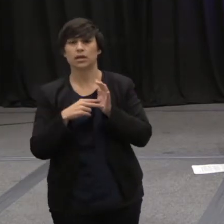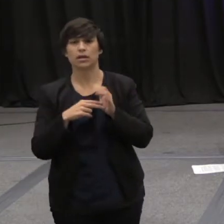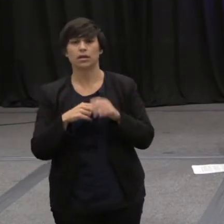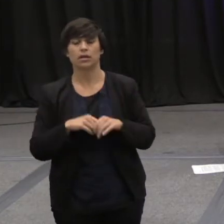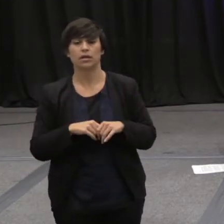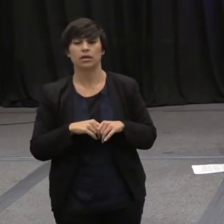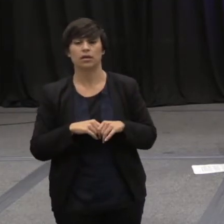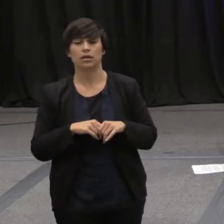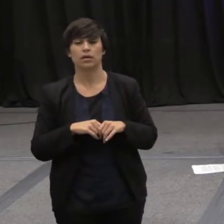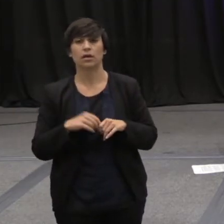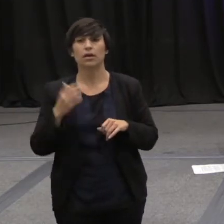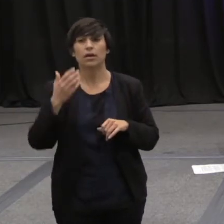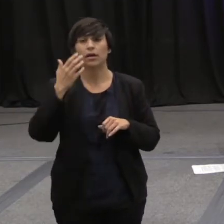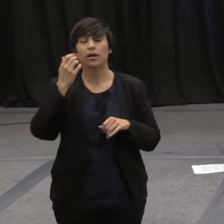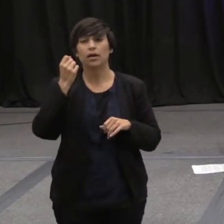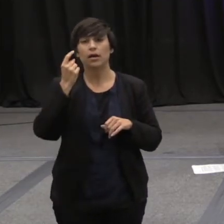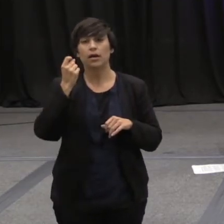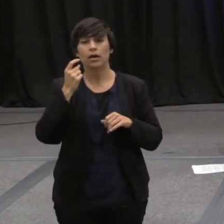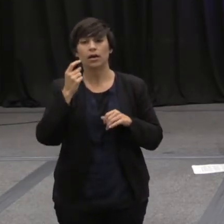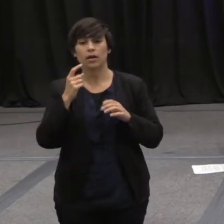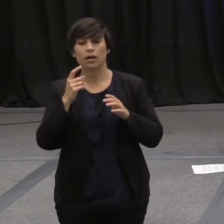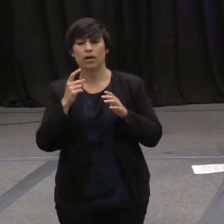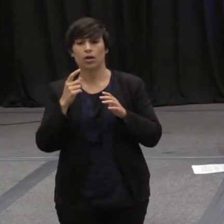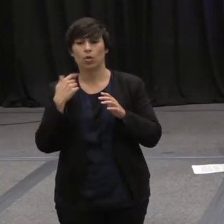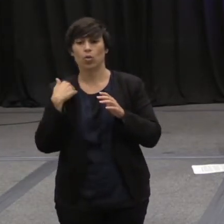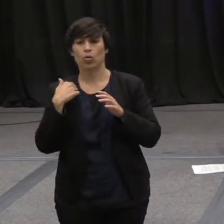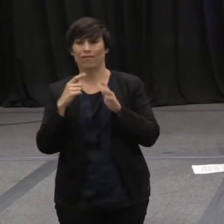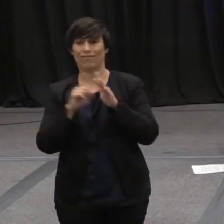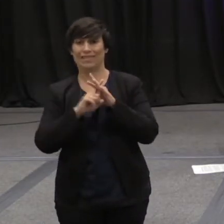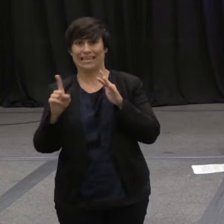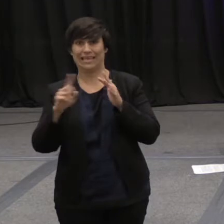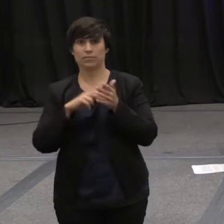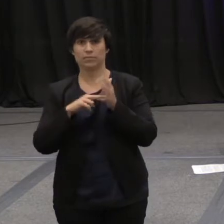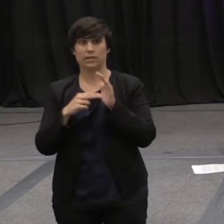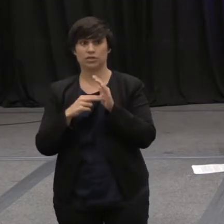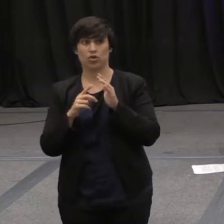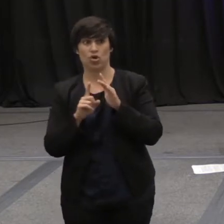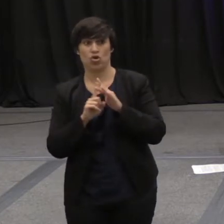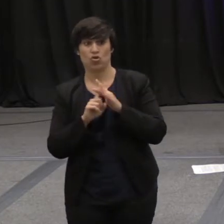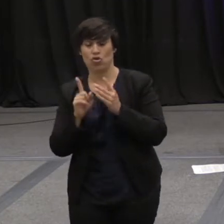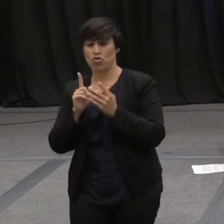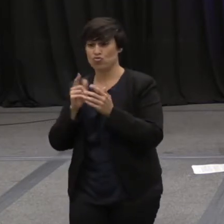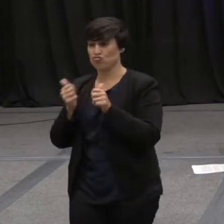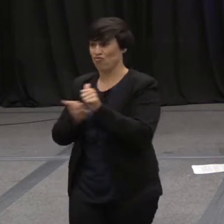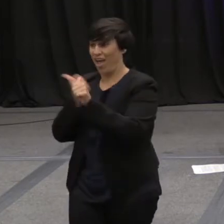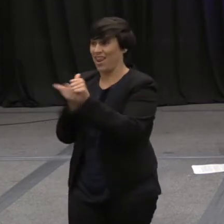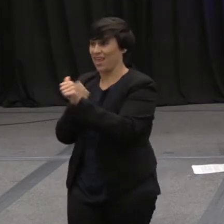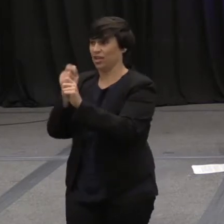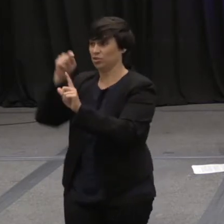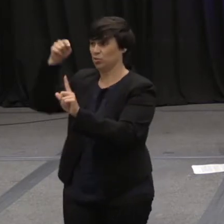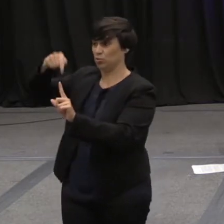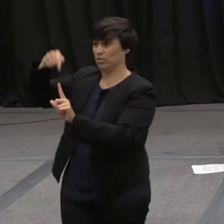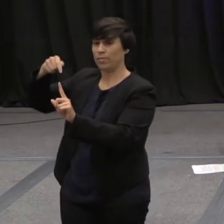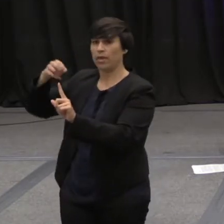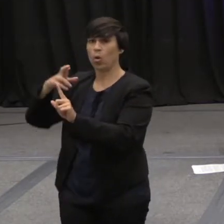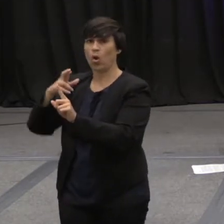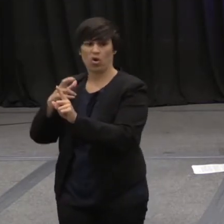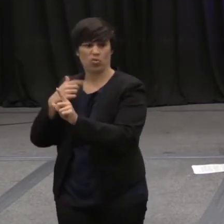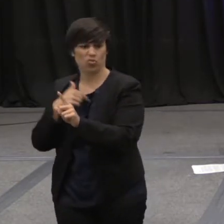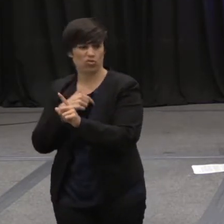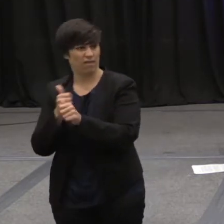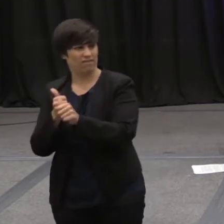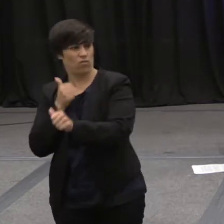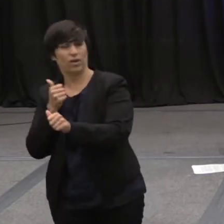fleeing isn't, we're either running towards something or running away from something. So we need to make sure we're running towards something really meaningful